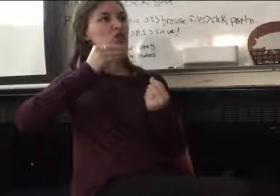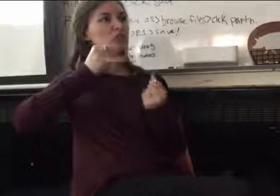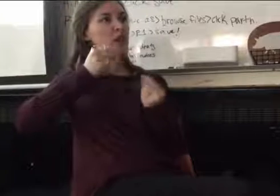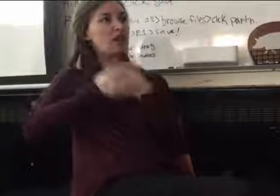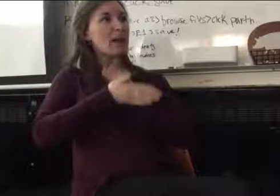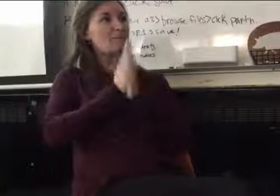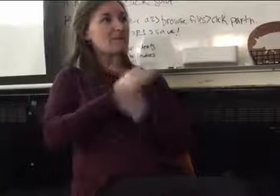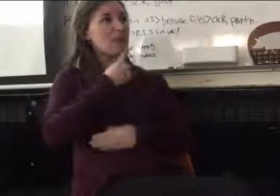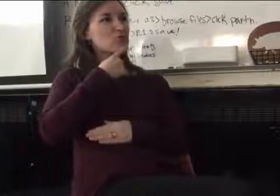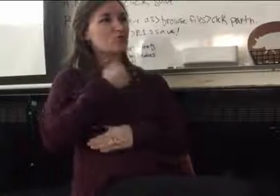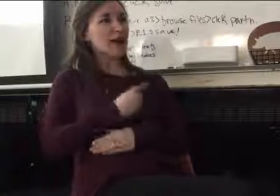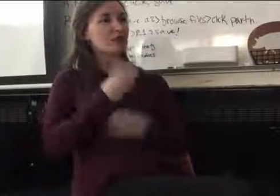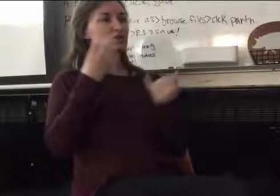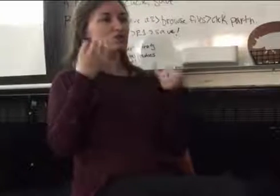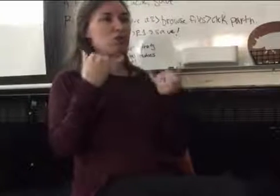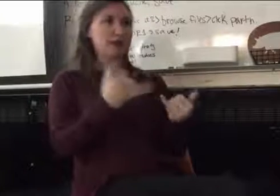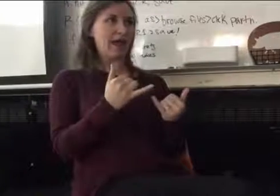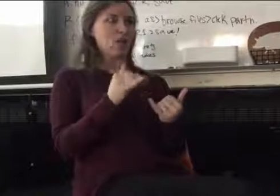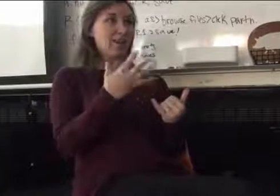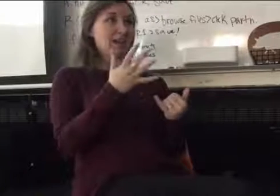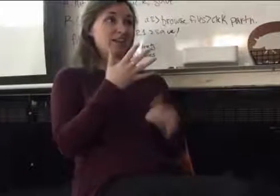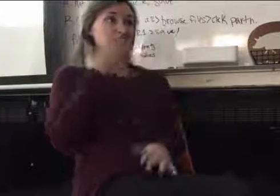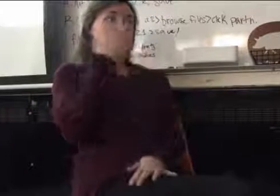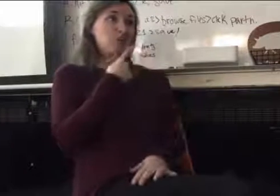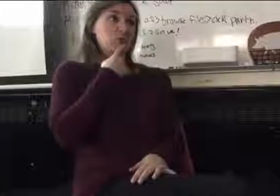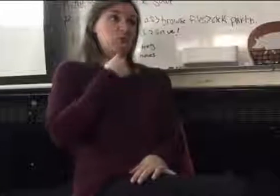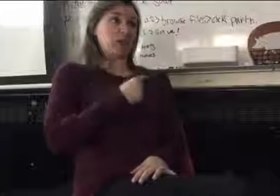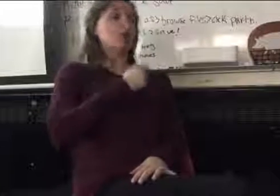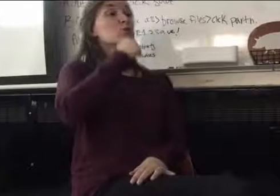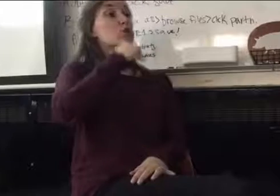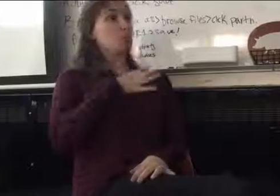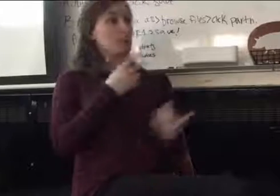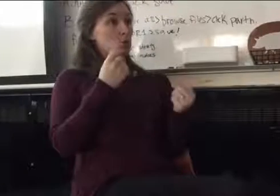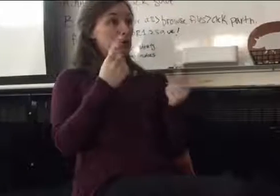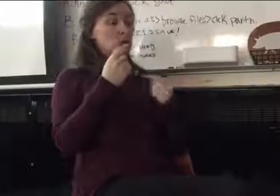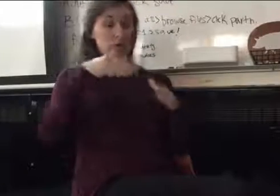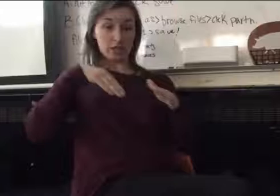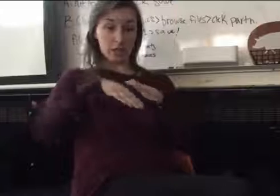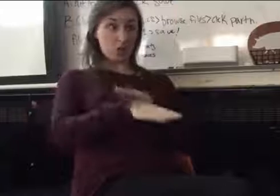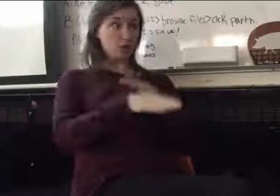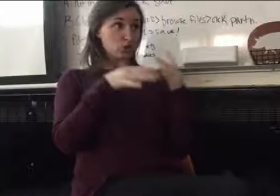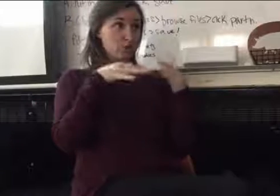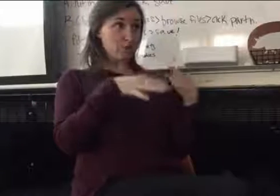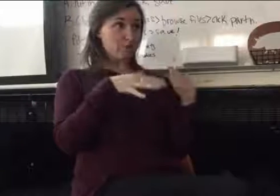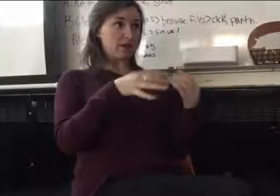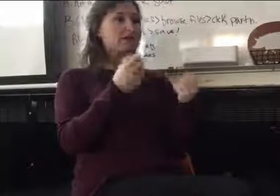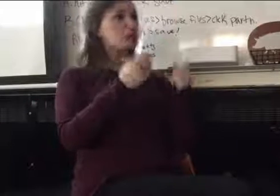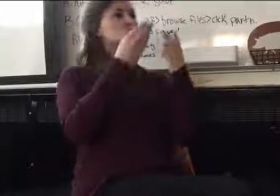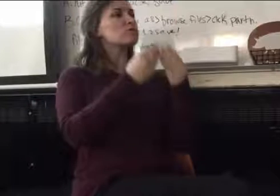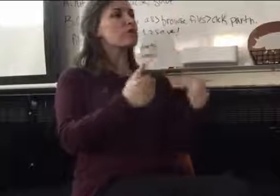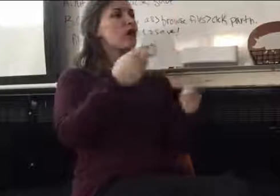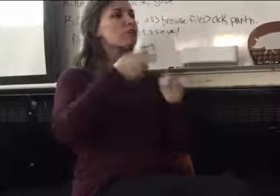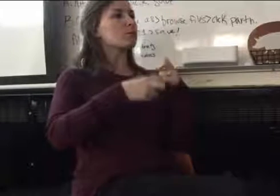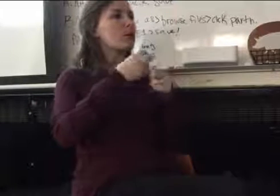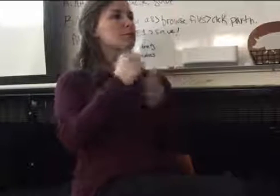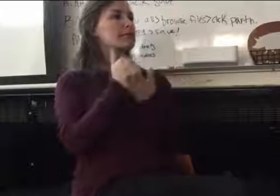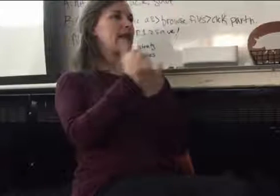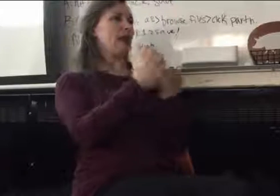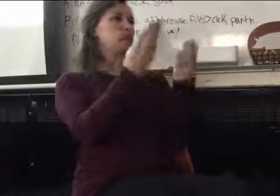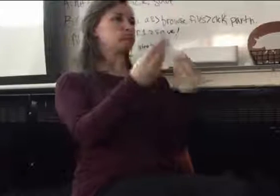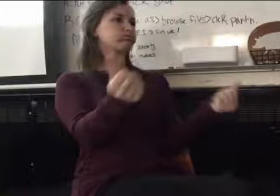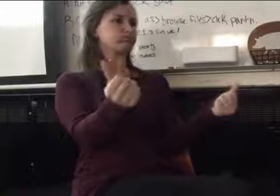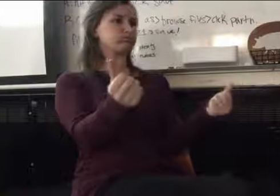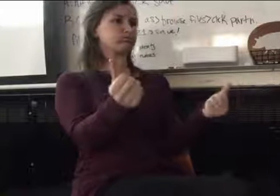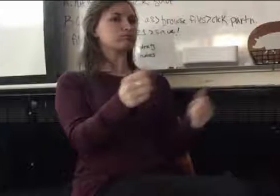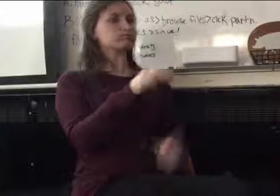which is why it comes off as a red hue. Women are able to go into these battles and be able to solve these problems and attempt to be able to help them. Marie